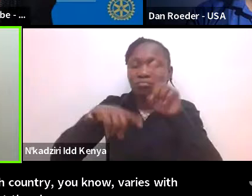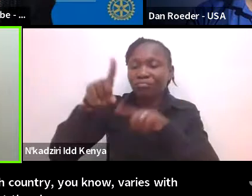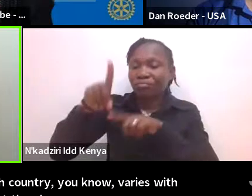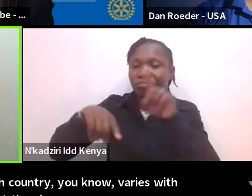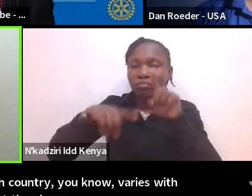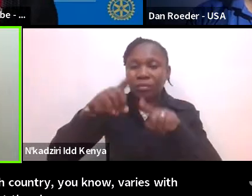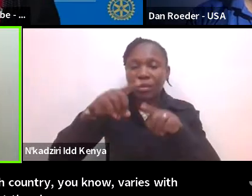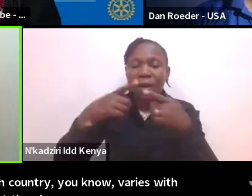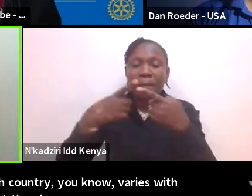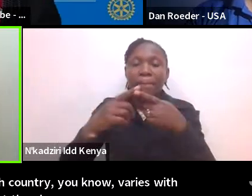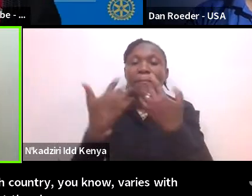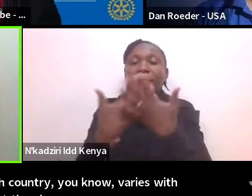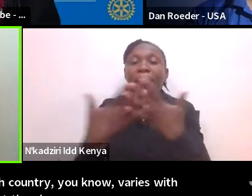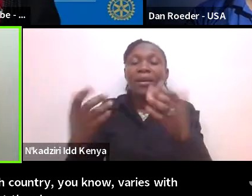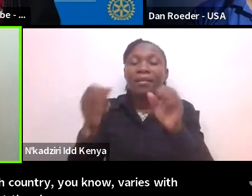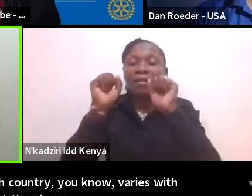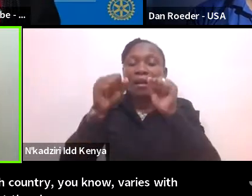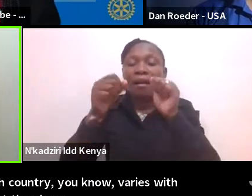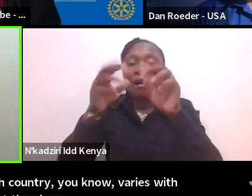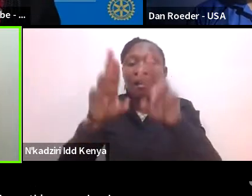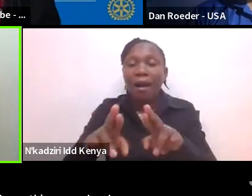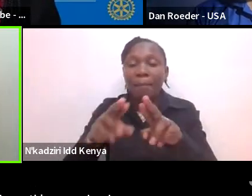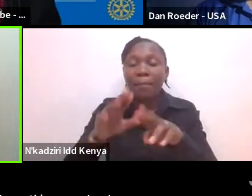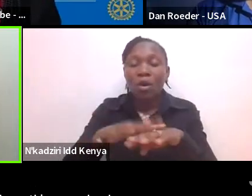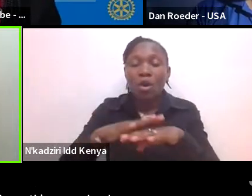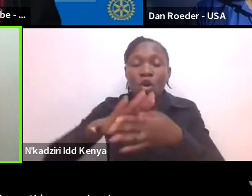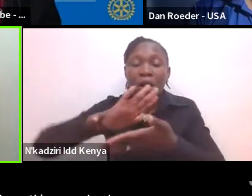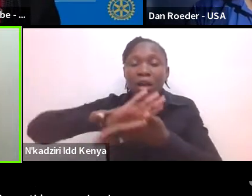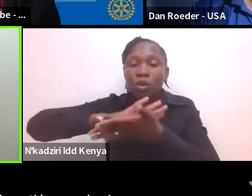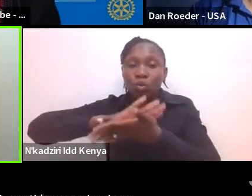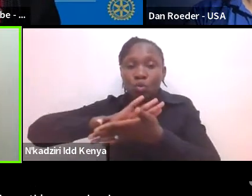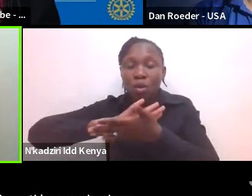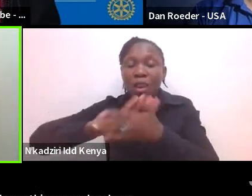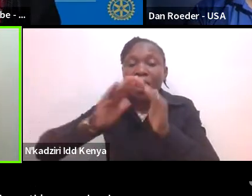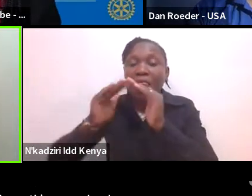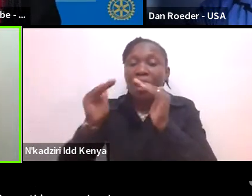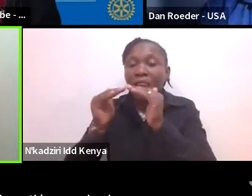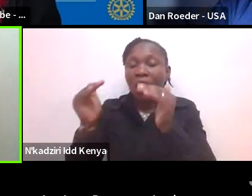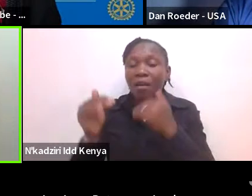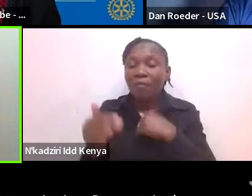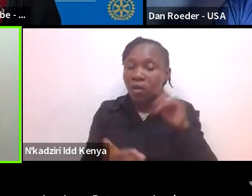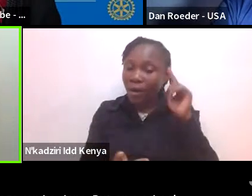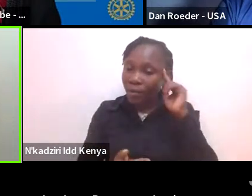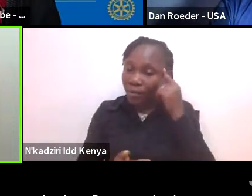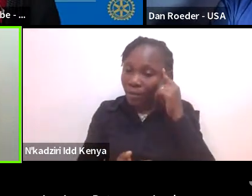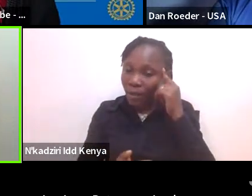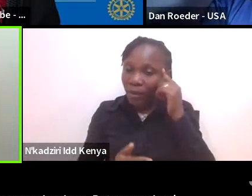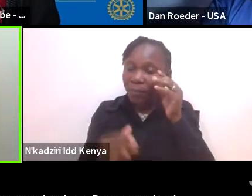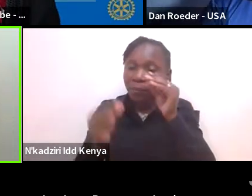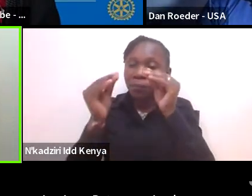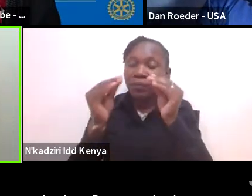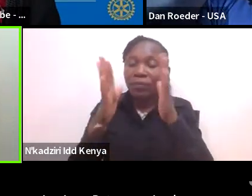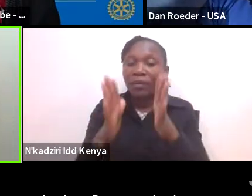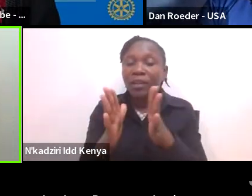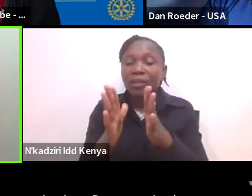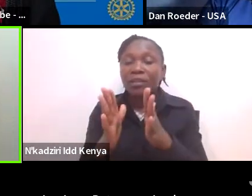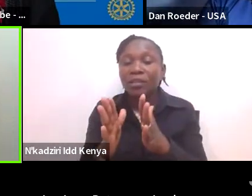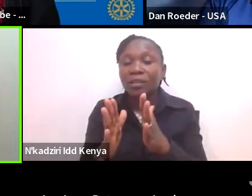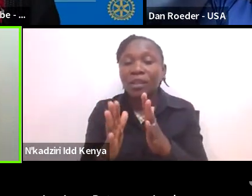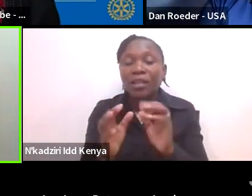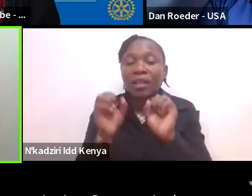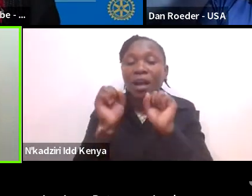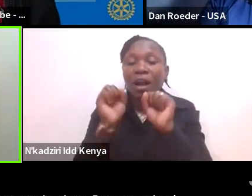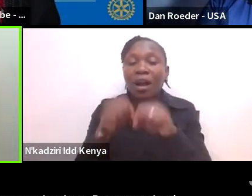can be done. But on a school level, I think that teachers can